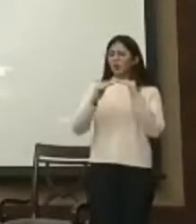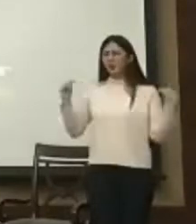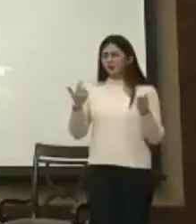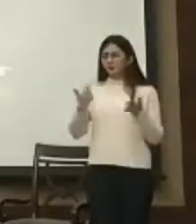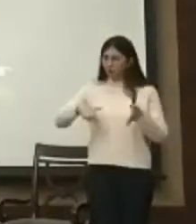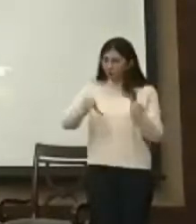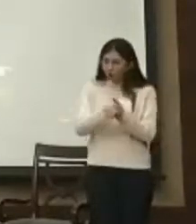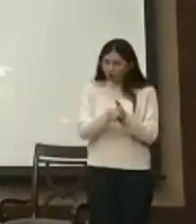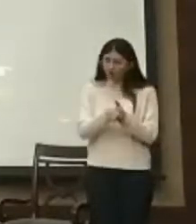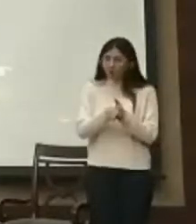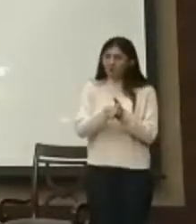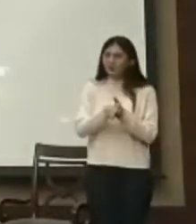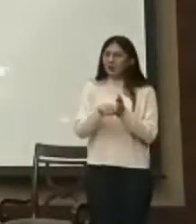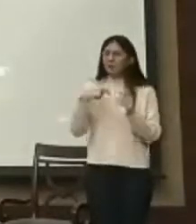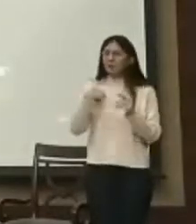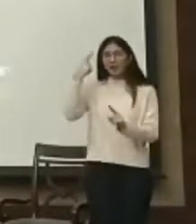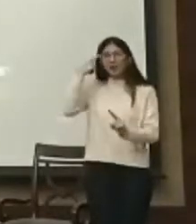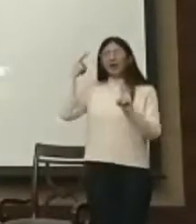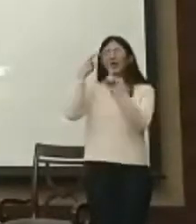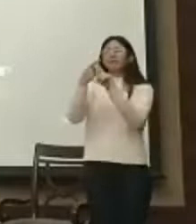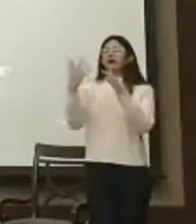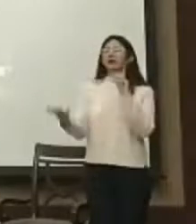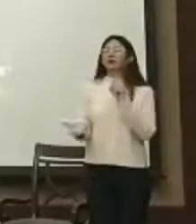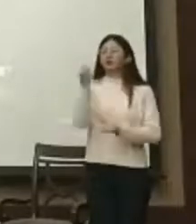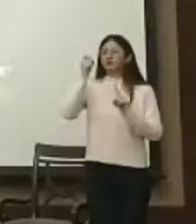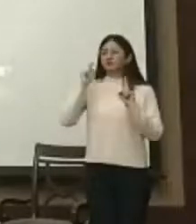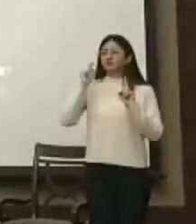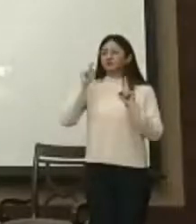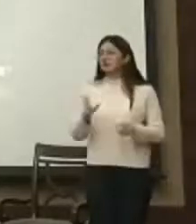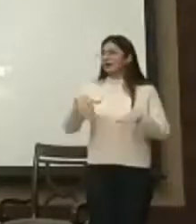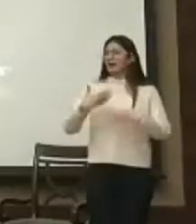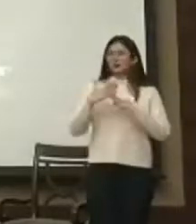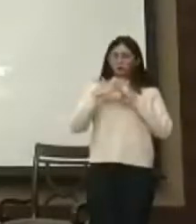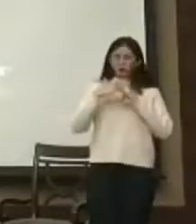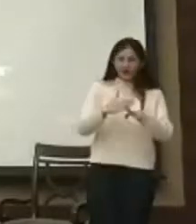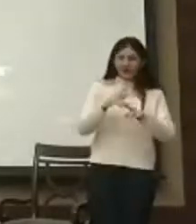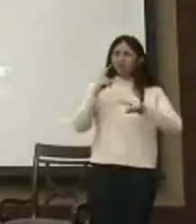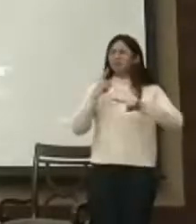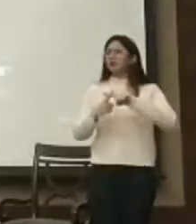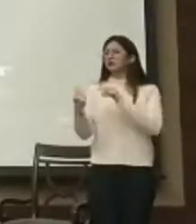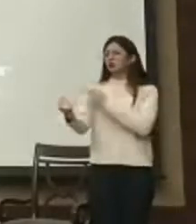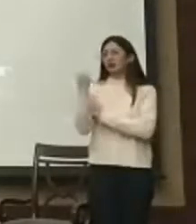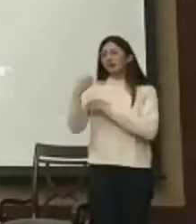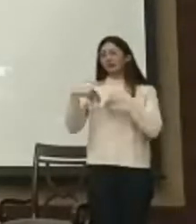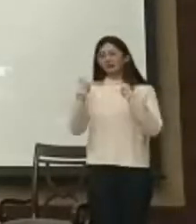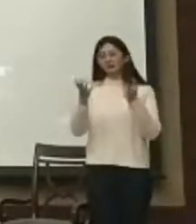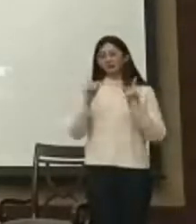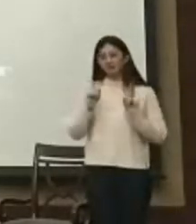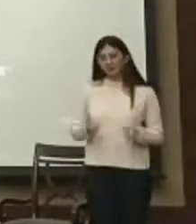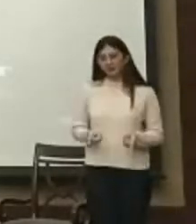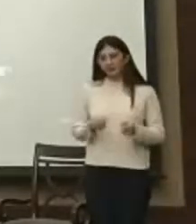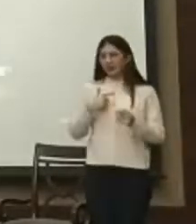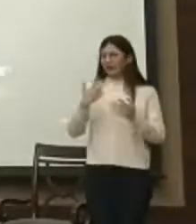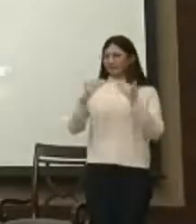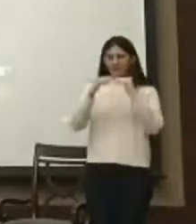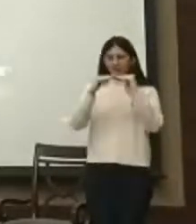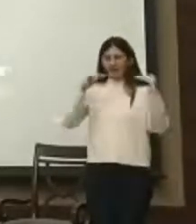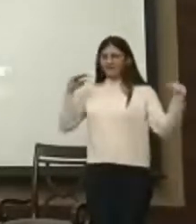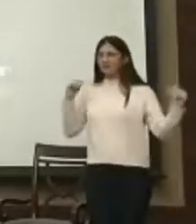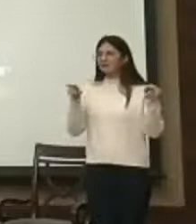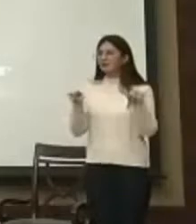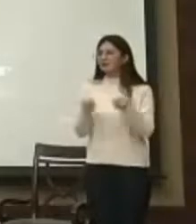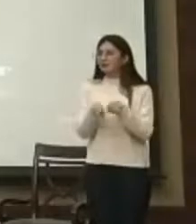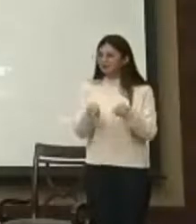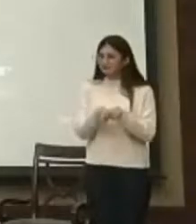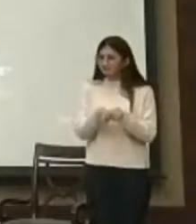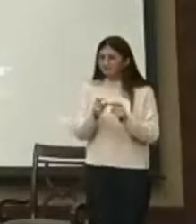assist in achieving that, introduced safeguards under the fundamental rights to level the playing field. We imbibe